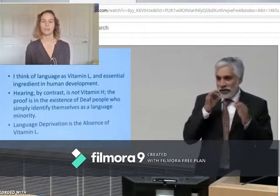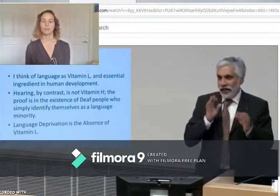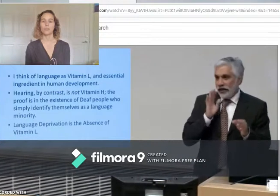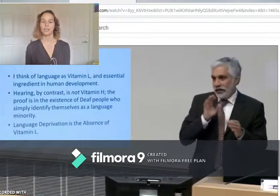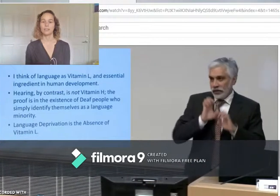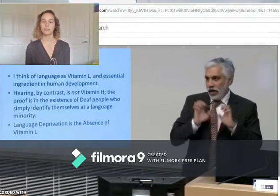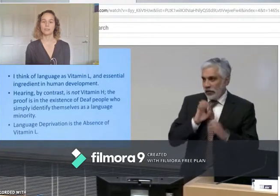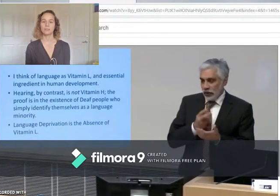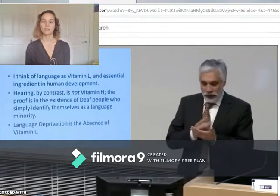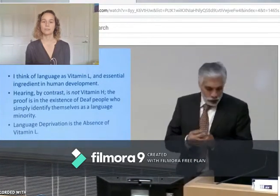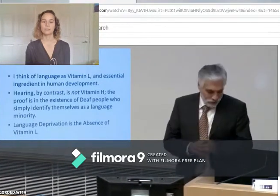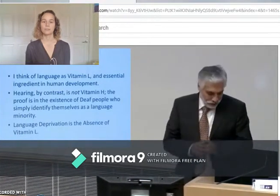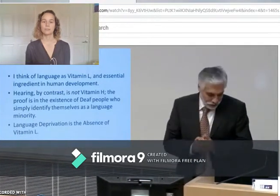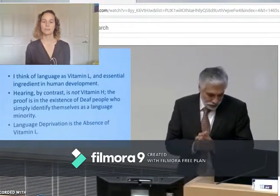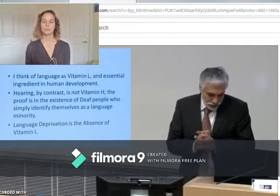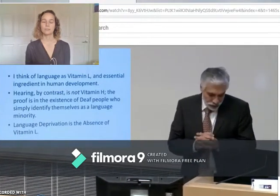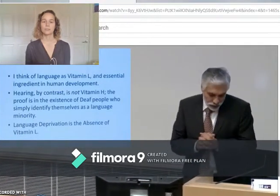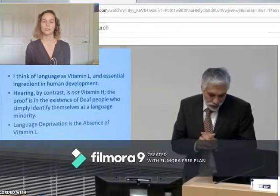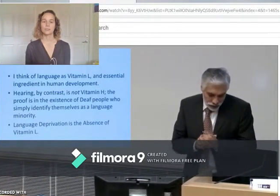ideas regarding that.